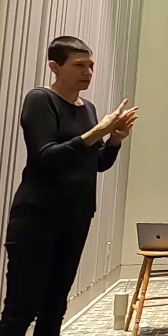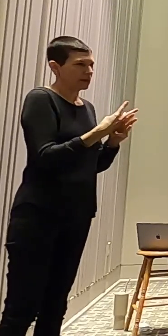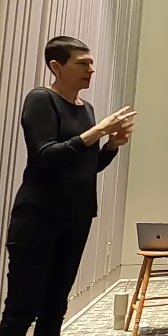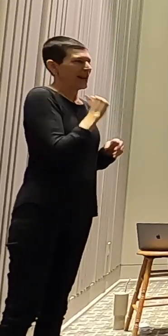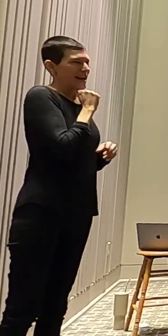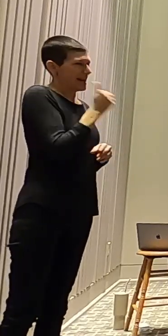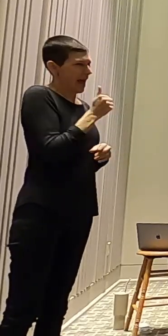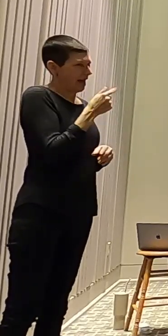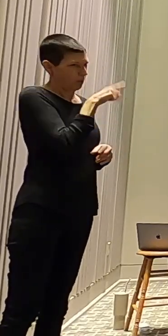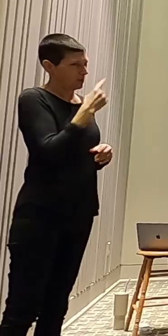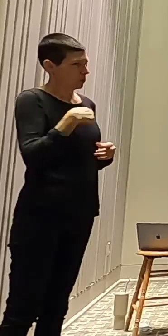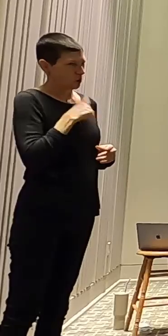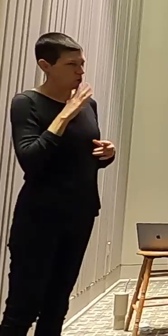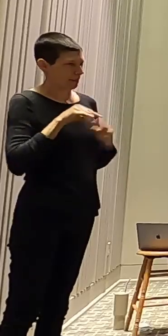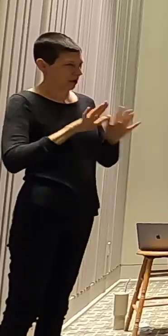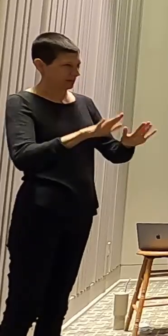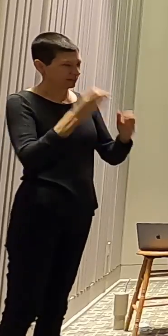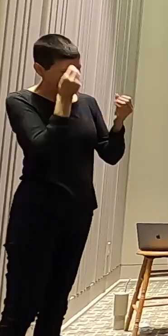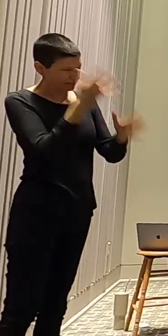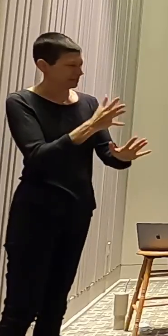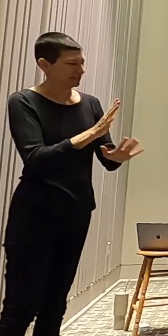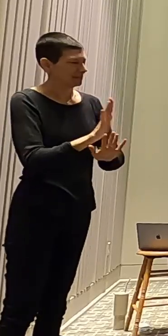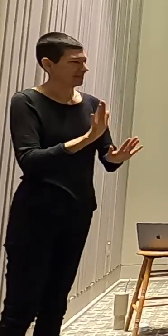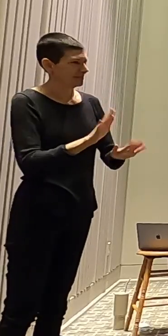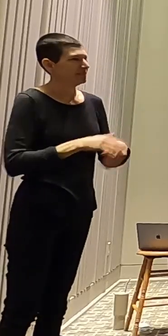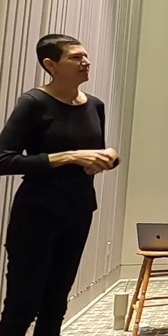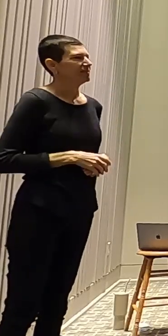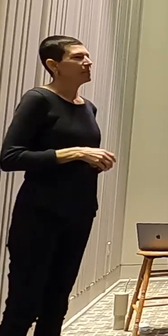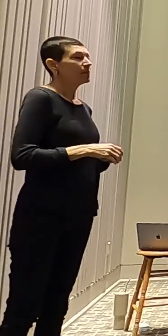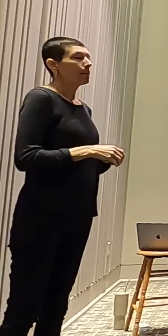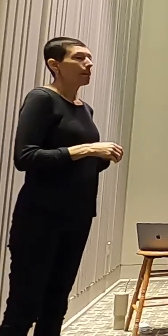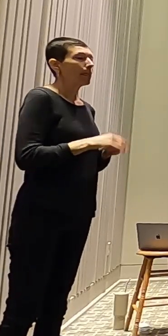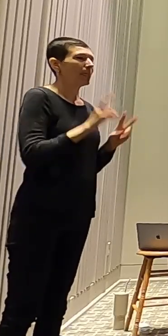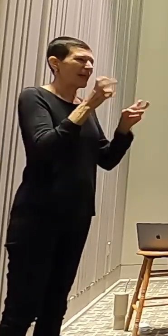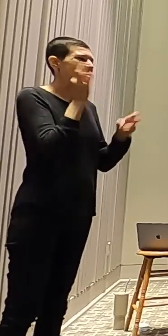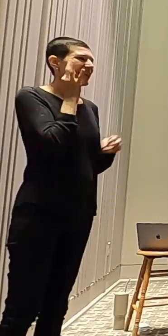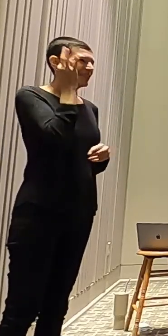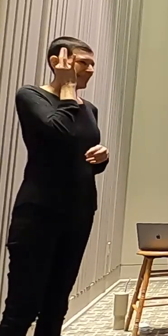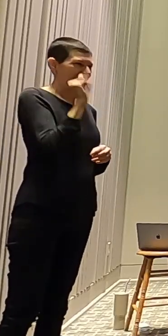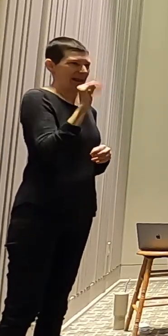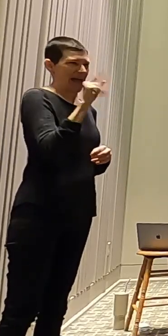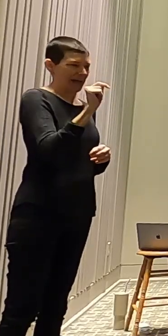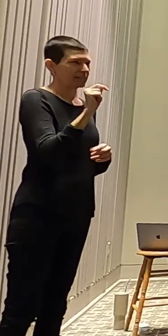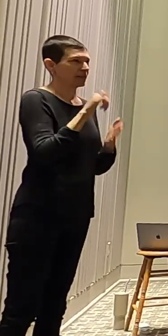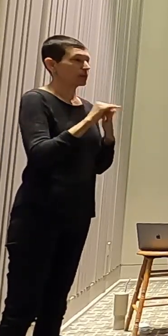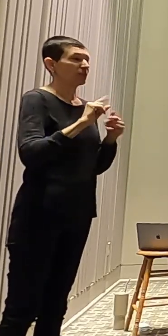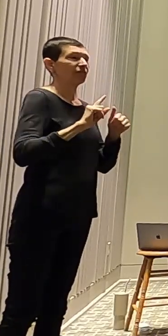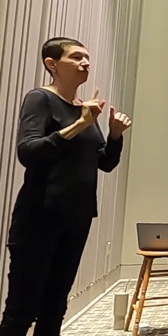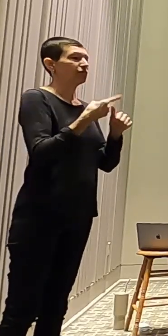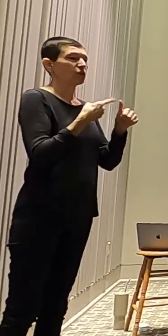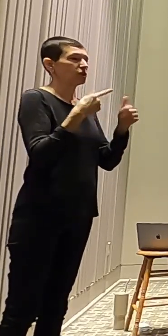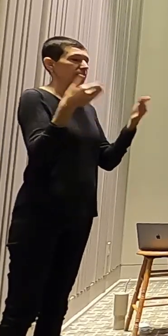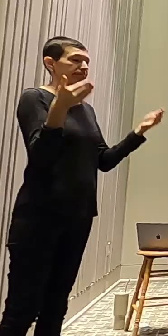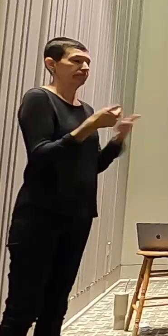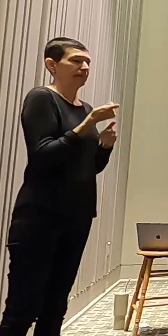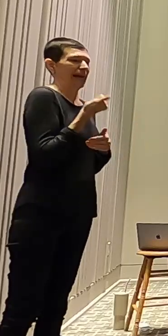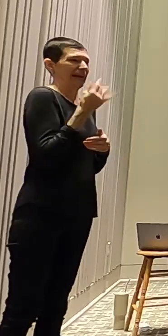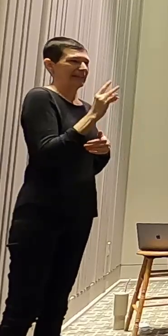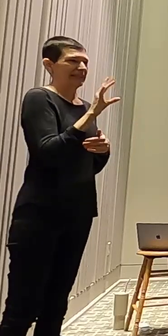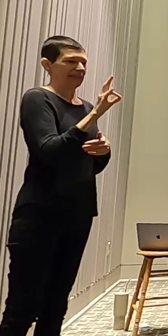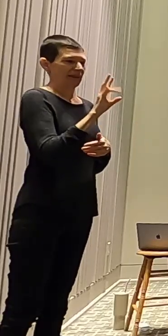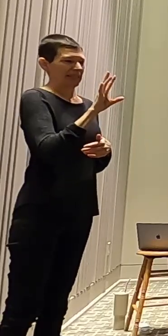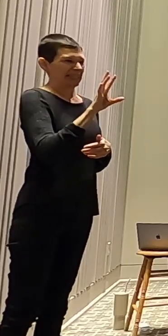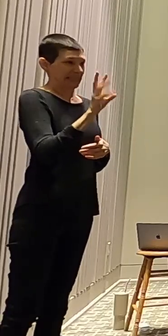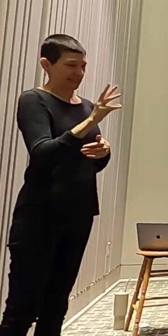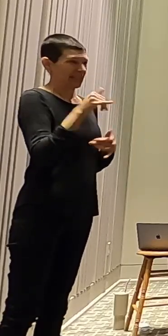going to be talking about, just so you know. So the Indian Act, it was first introduced in 1876, and